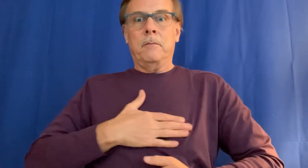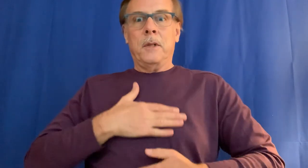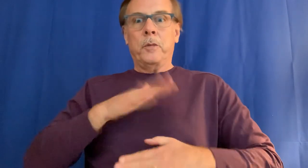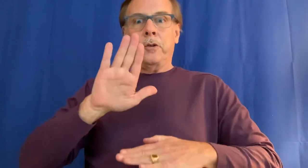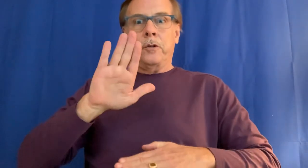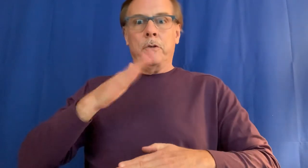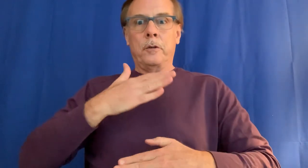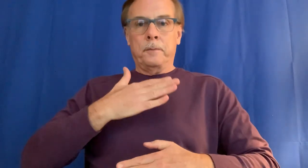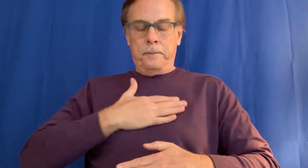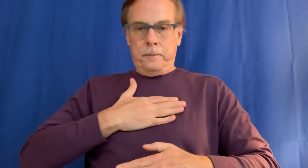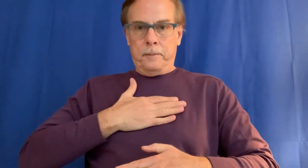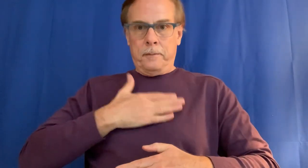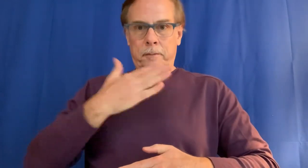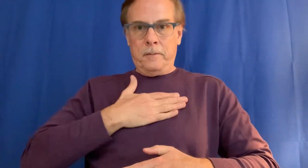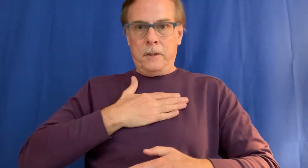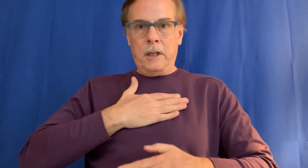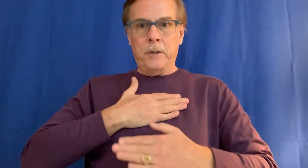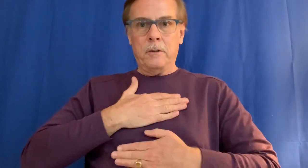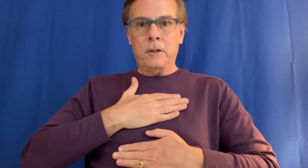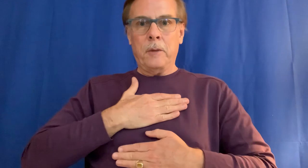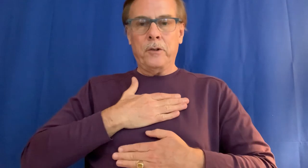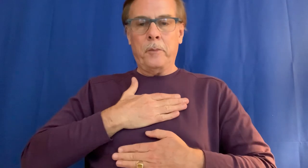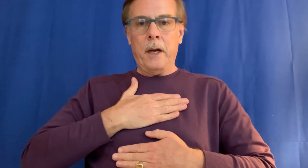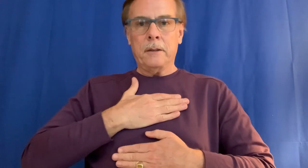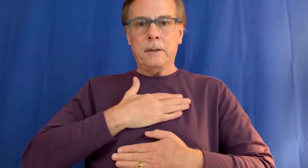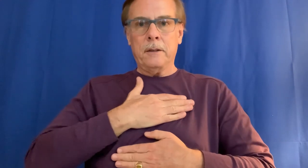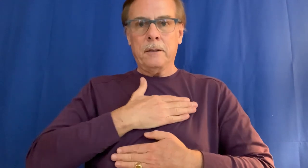Remember your dominant on top of your passive.